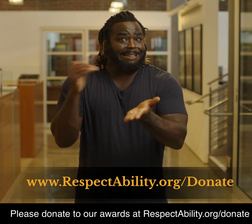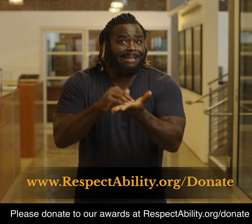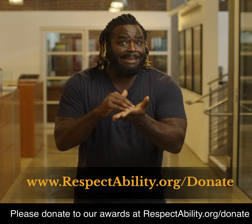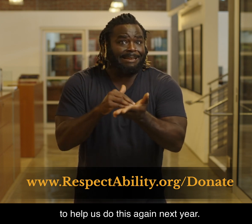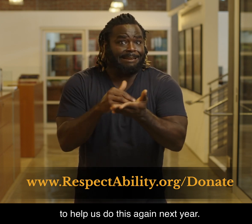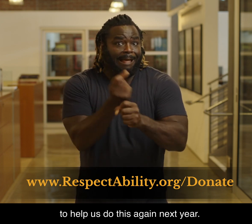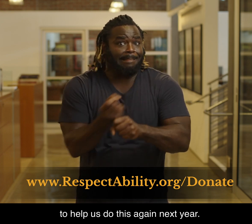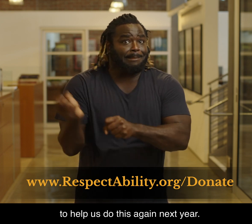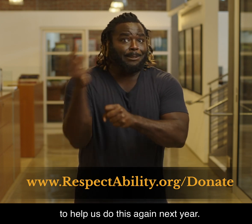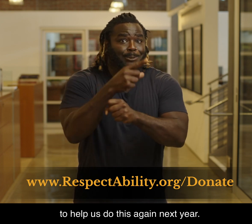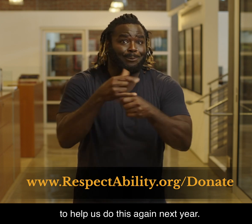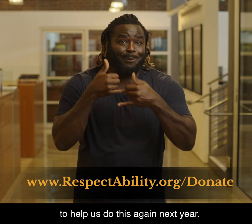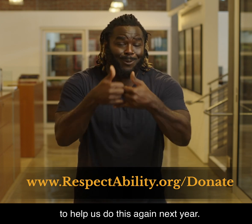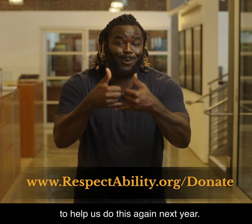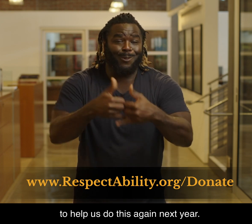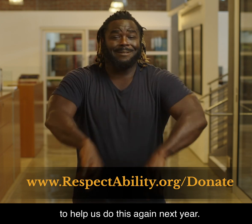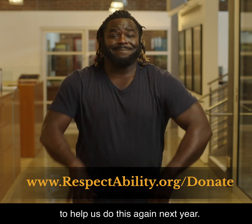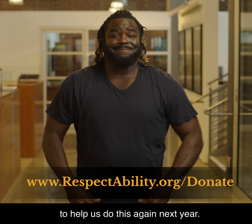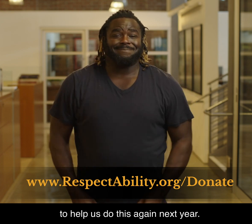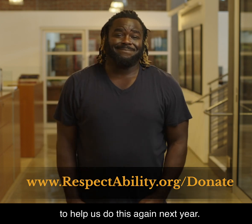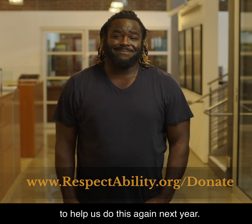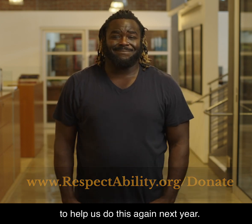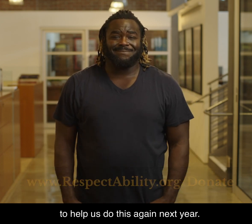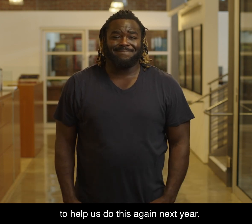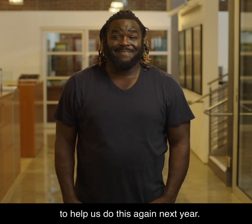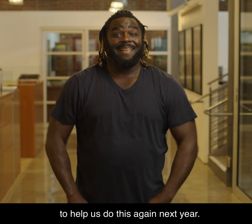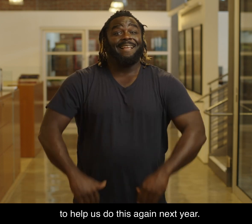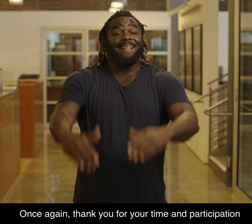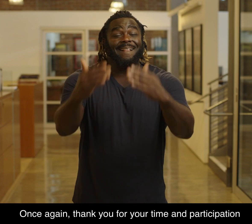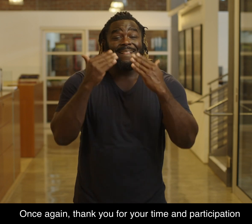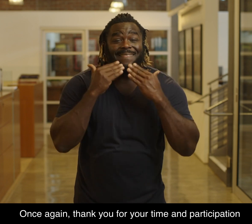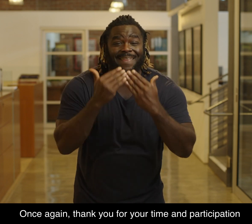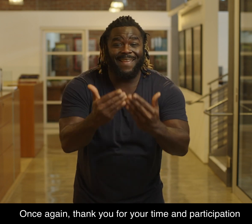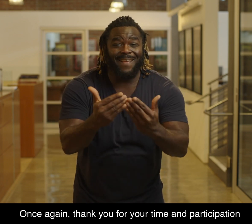respectability.org/donate to help us do this again next year.